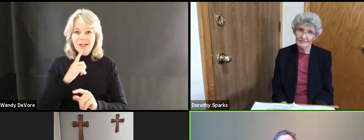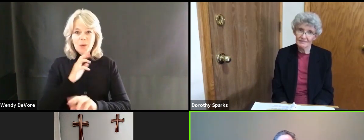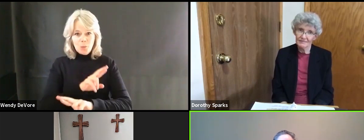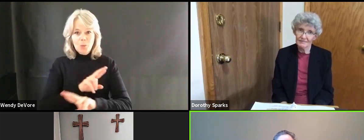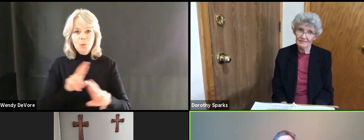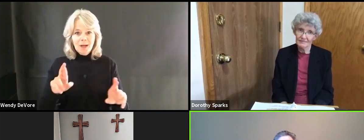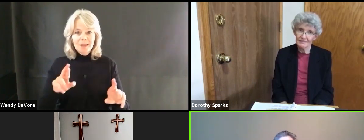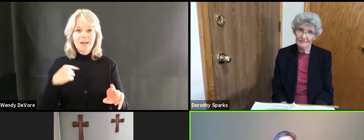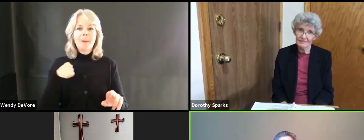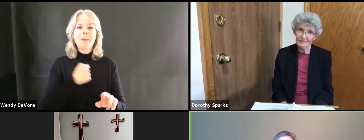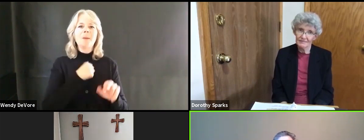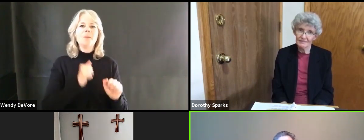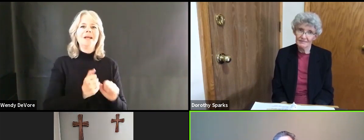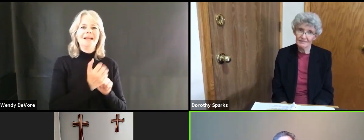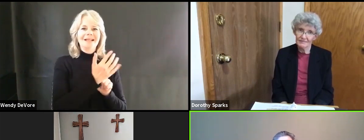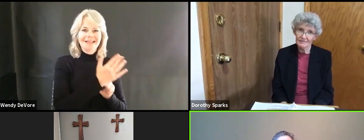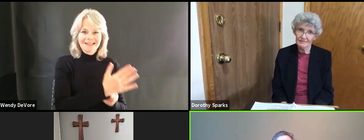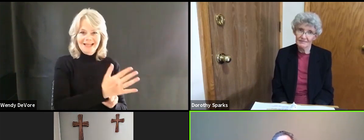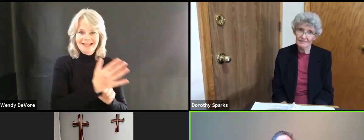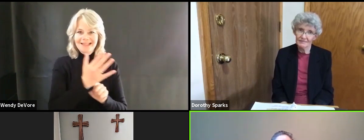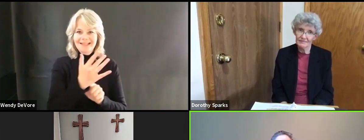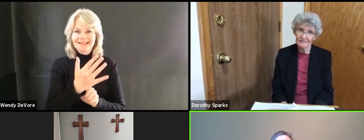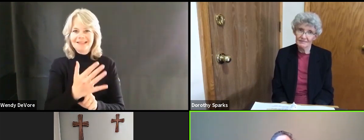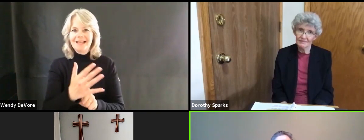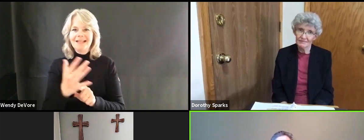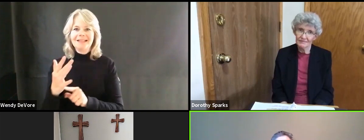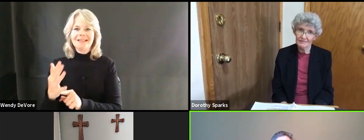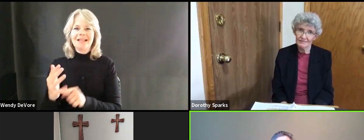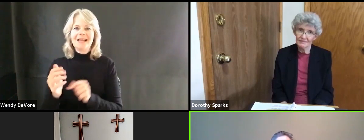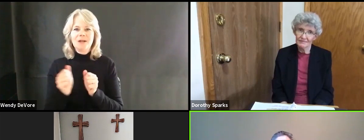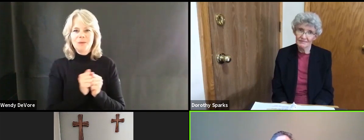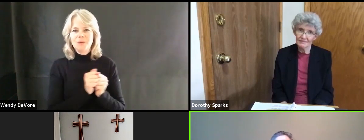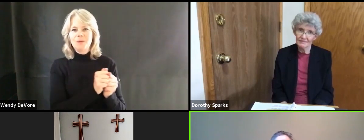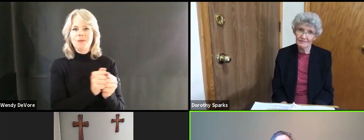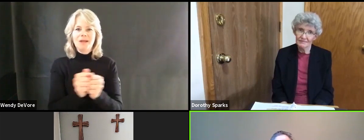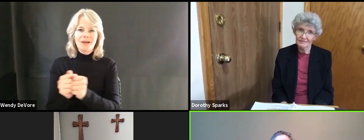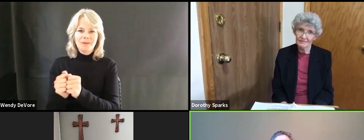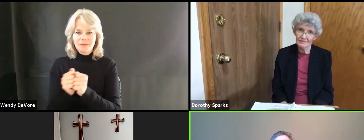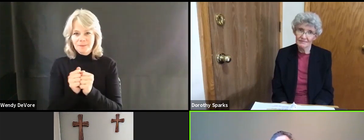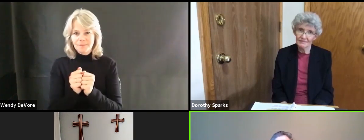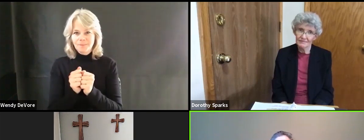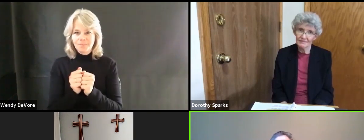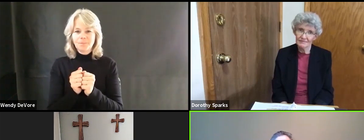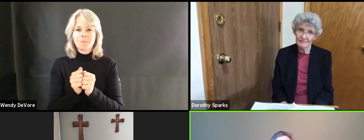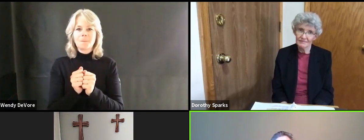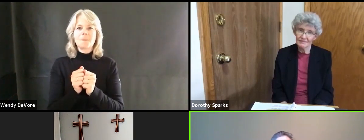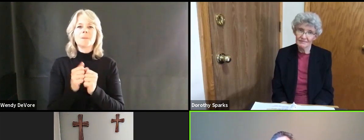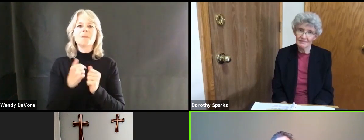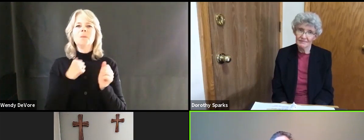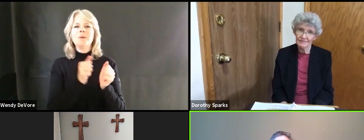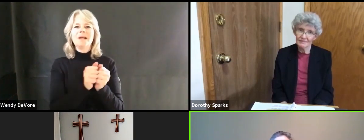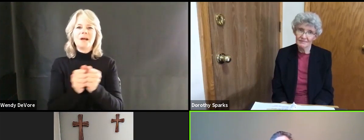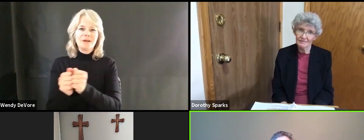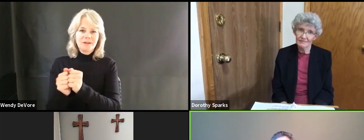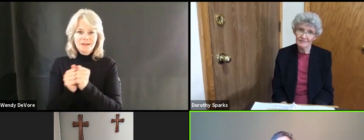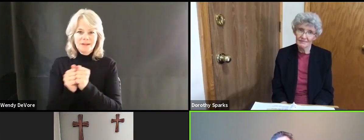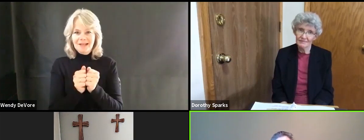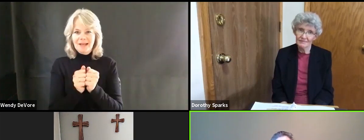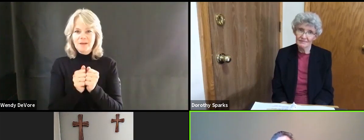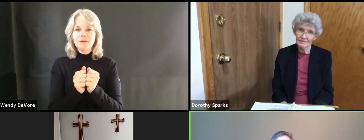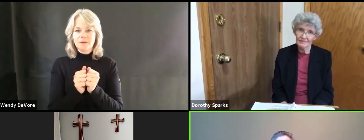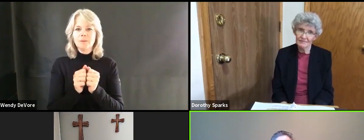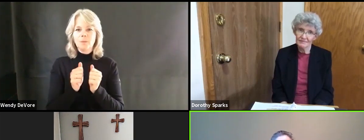all reminded with that visual that God gathers us, that we are together in the light of